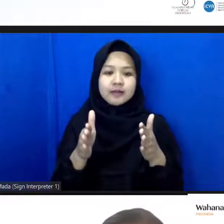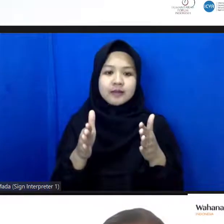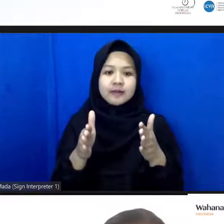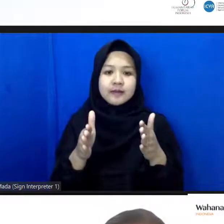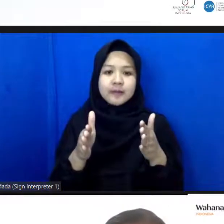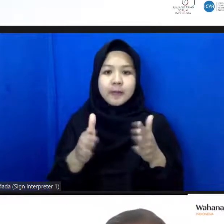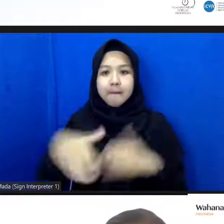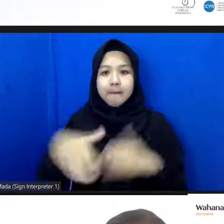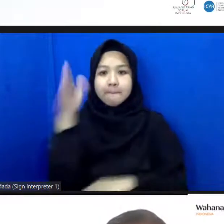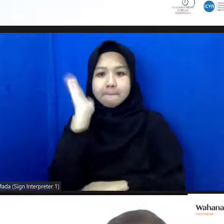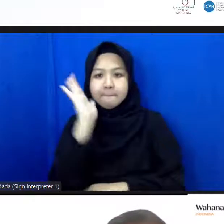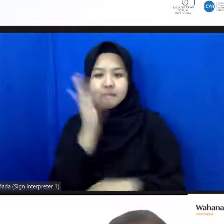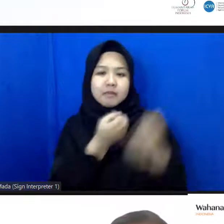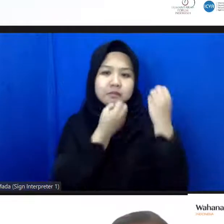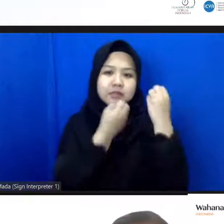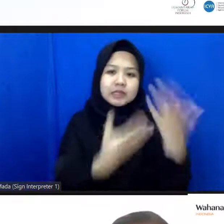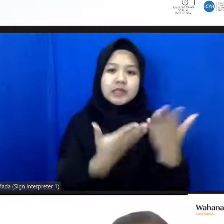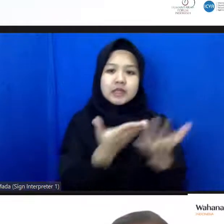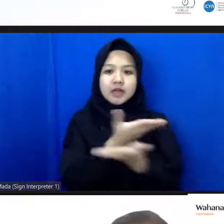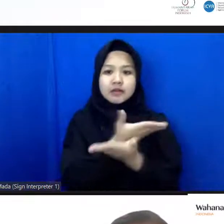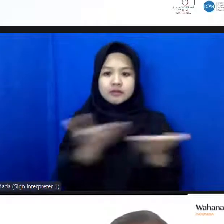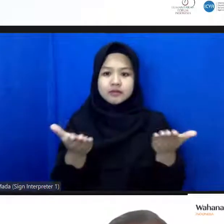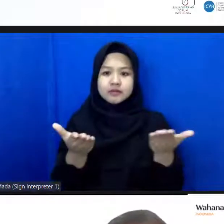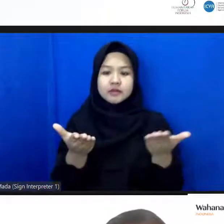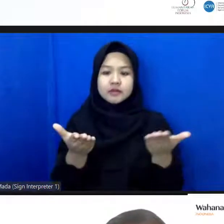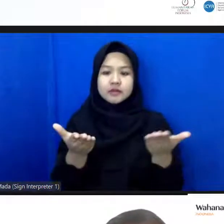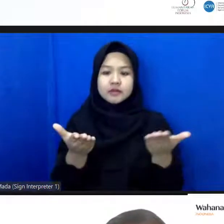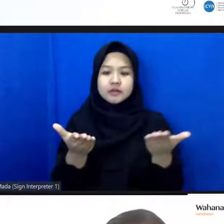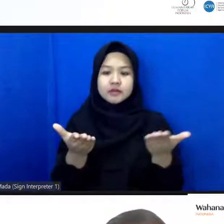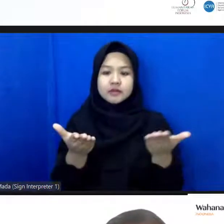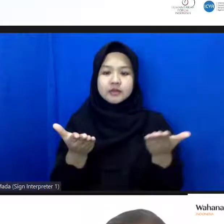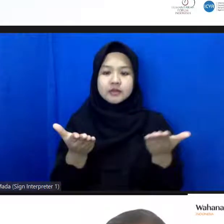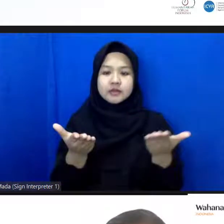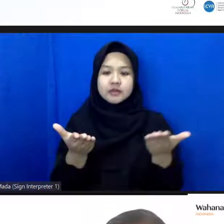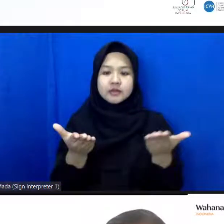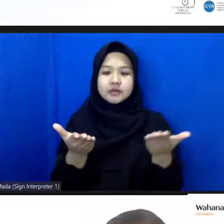inform to you all the attendees here in the Zoom